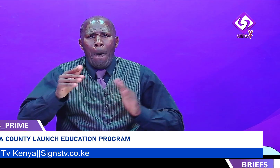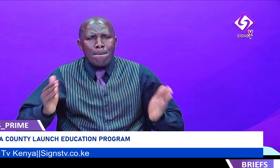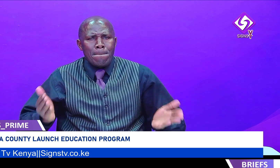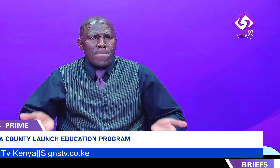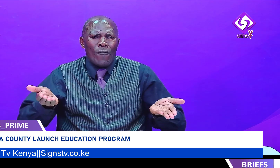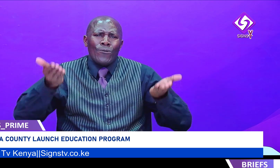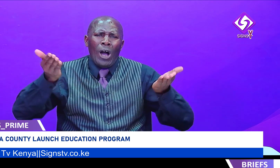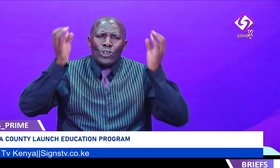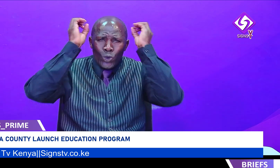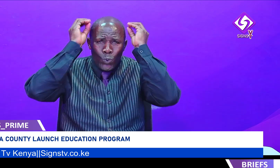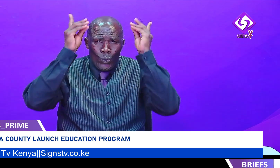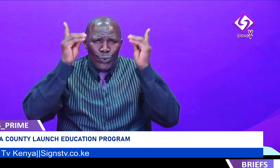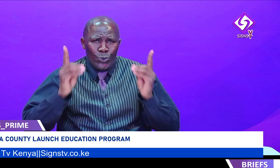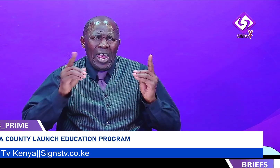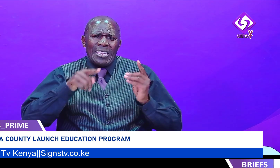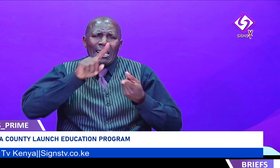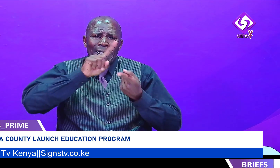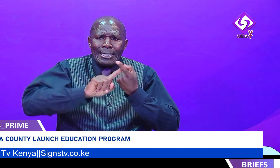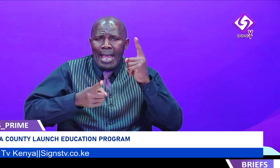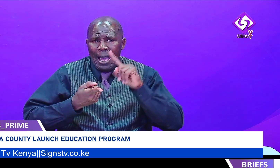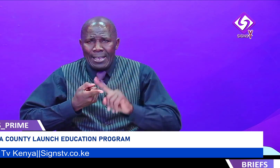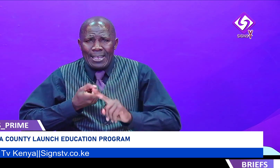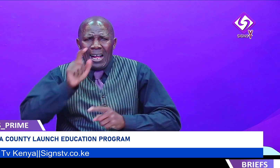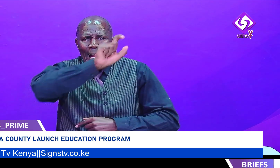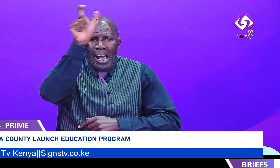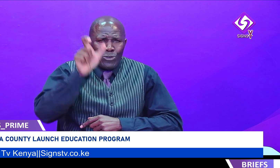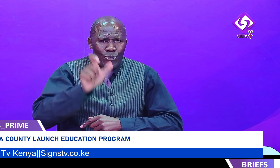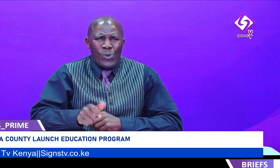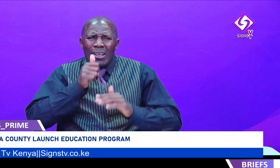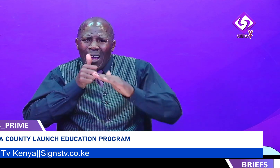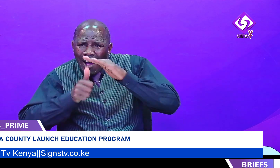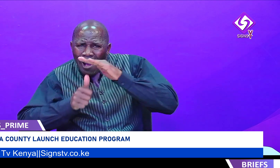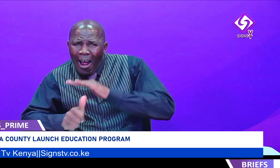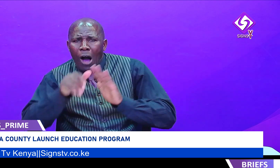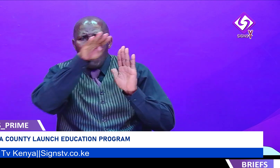An initiative intended to improve education standards in the region.